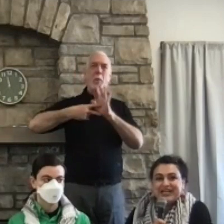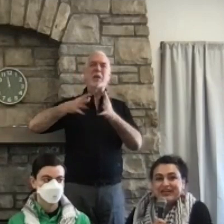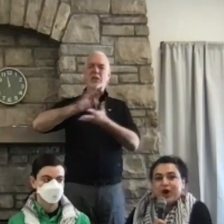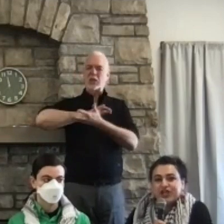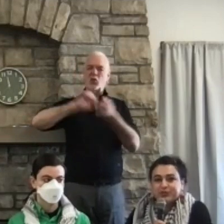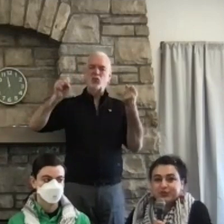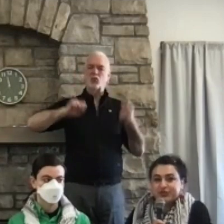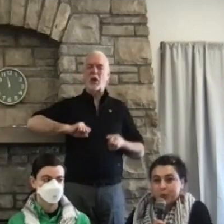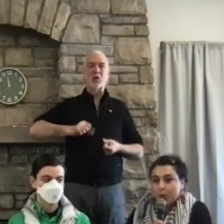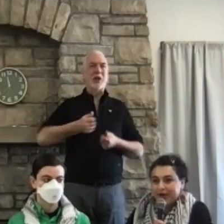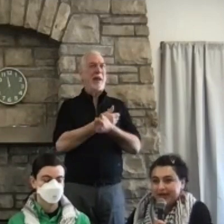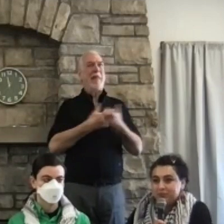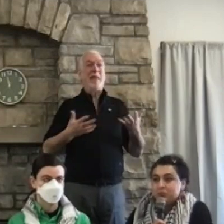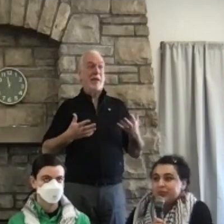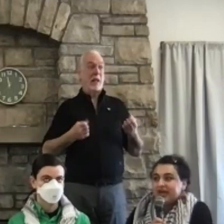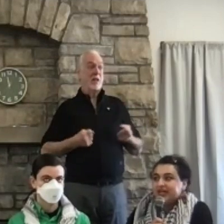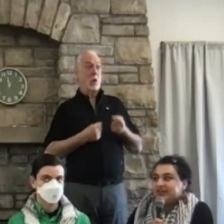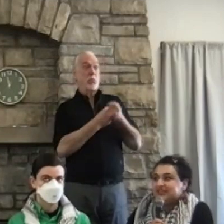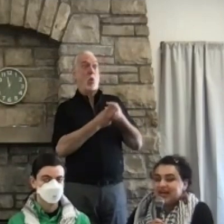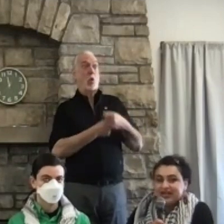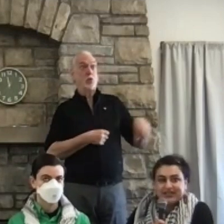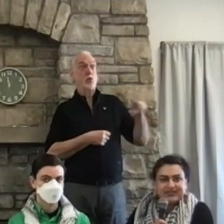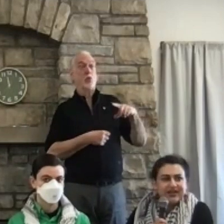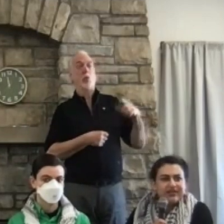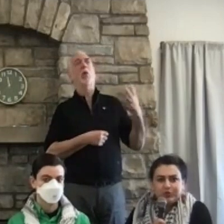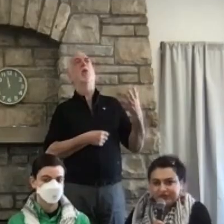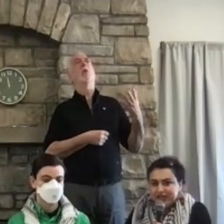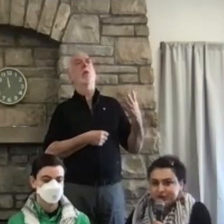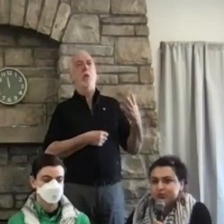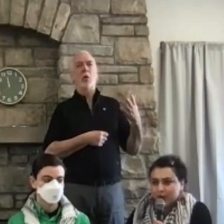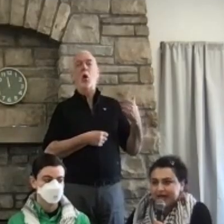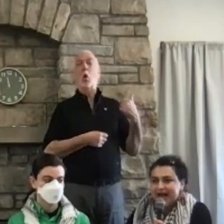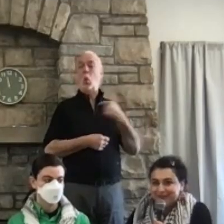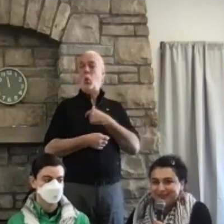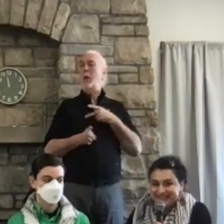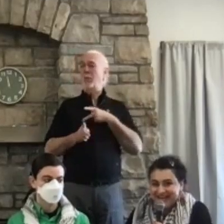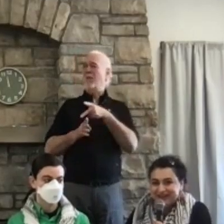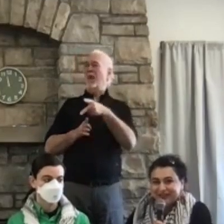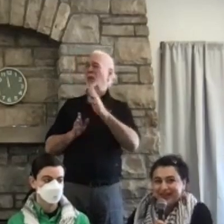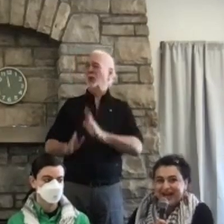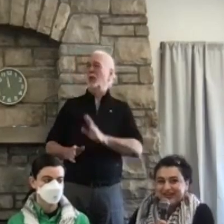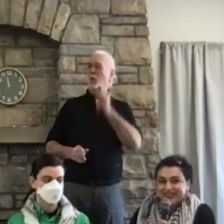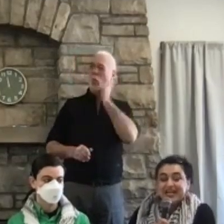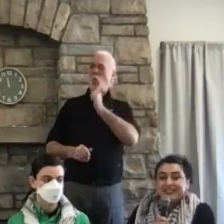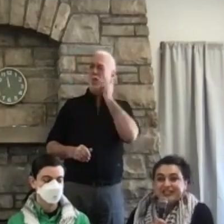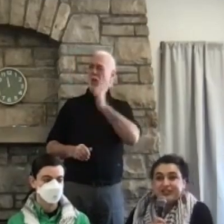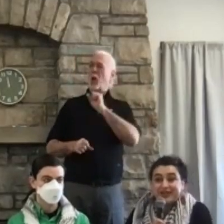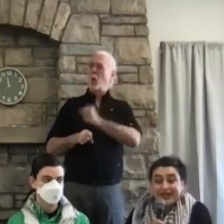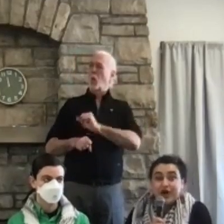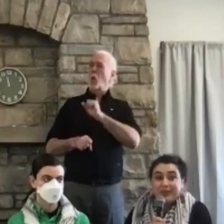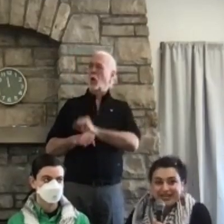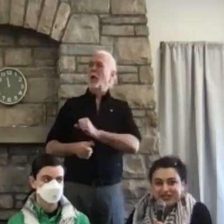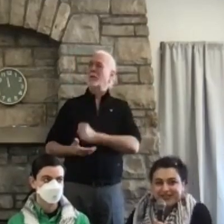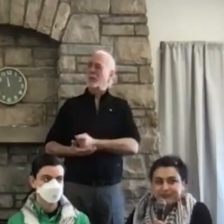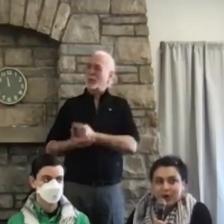destruction of anything possible to support it. And even as us, as healthcare professionals working every day of our lives to